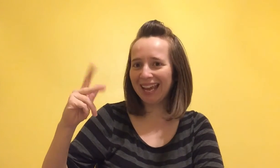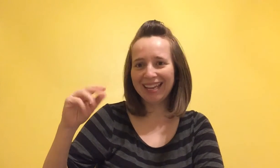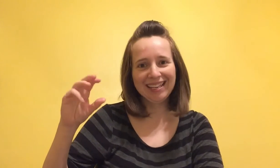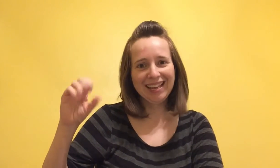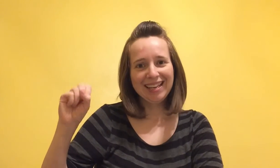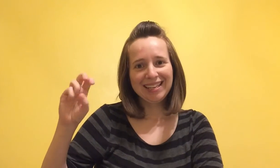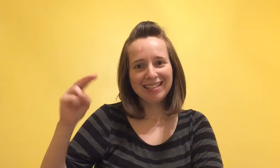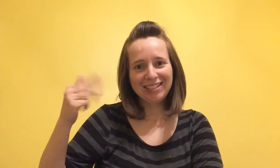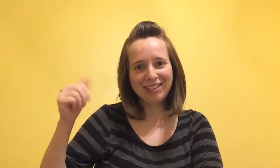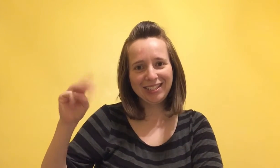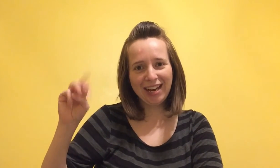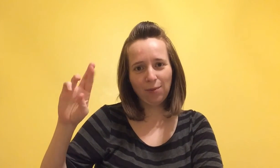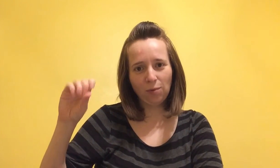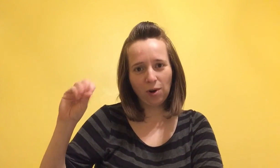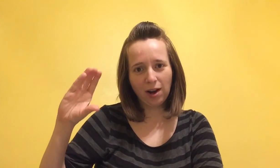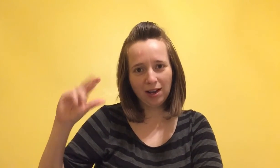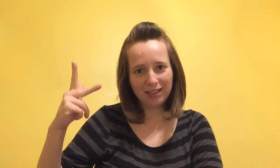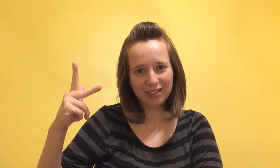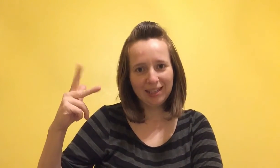SHAMROCK, shamrock,